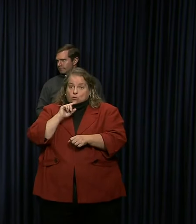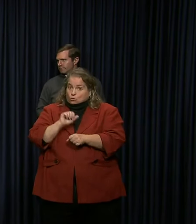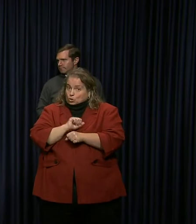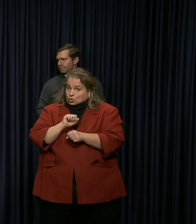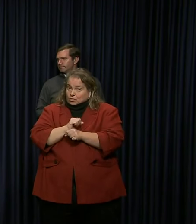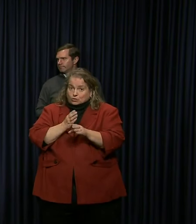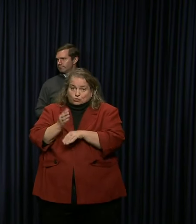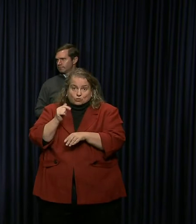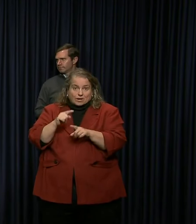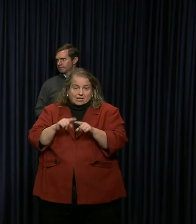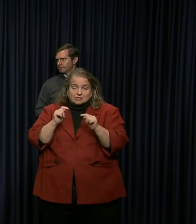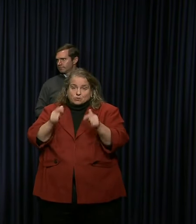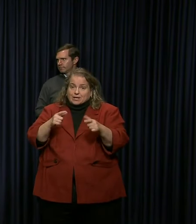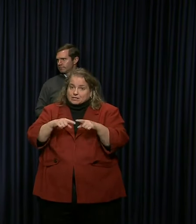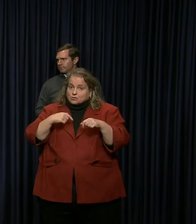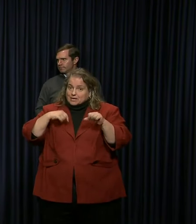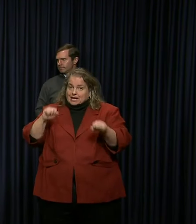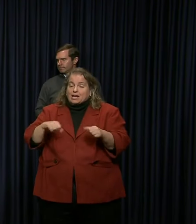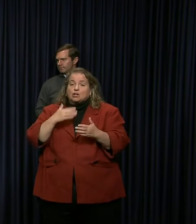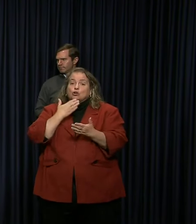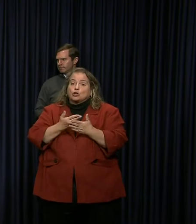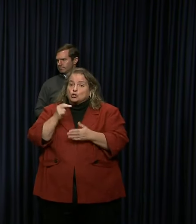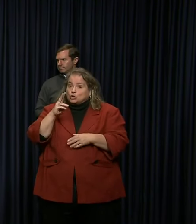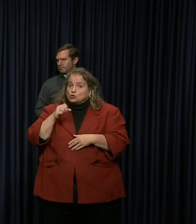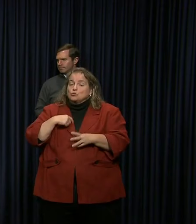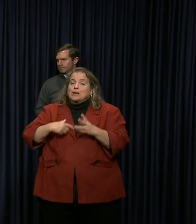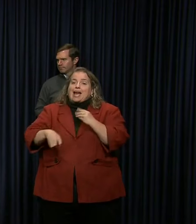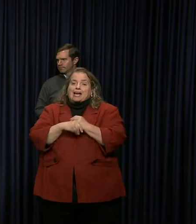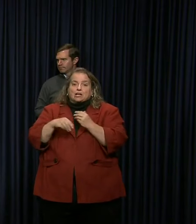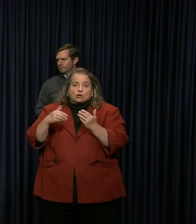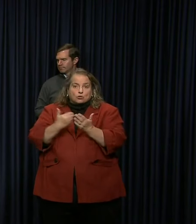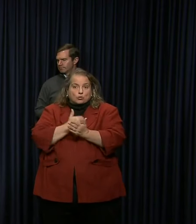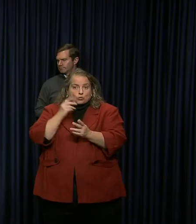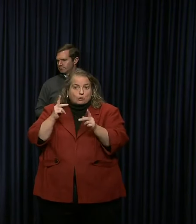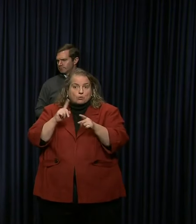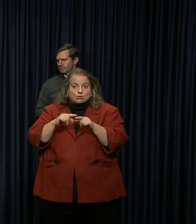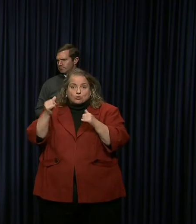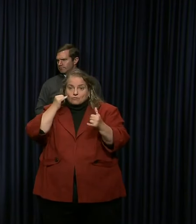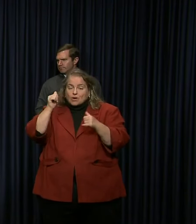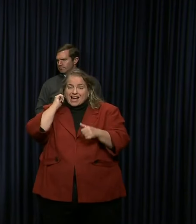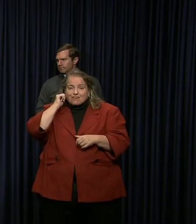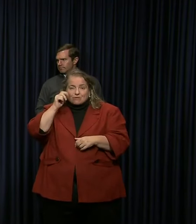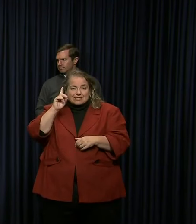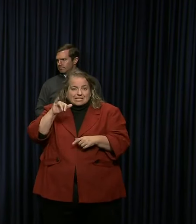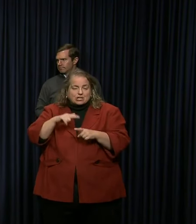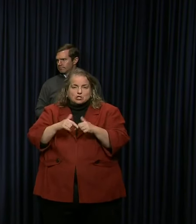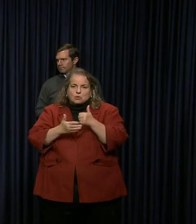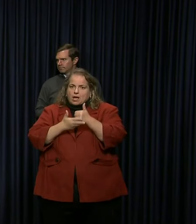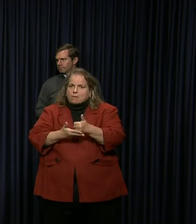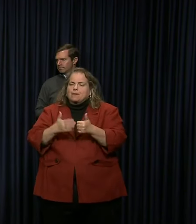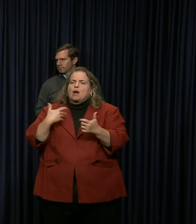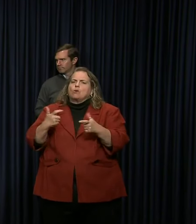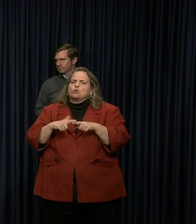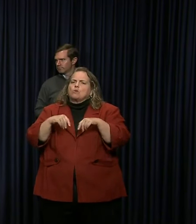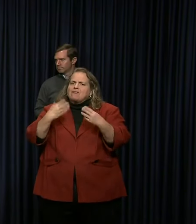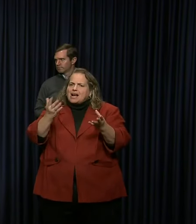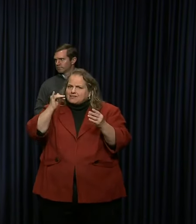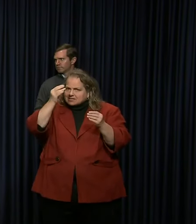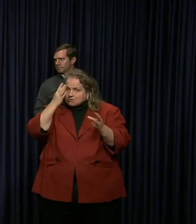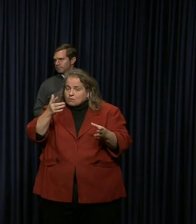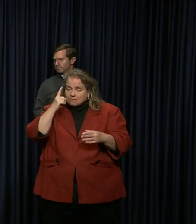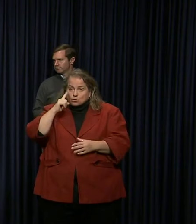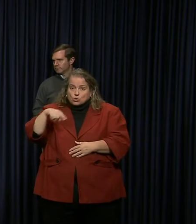as quickly as we can. Some good news is that we're adding more folks to the phone every day to help with these. But I wanted to provide this information so for those